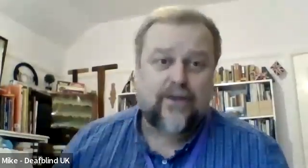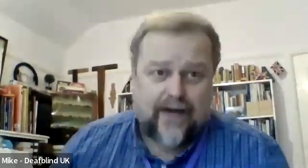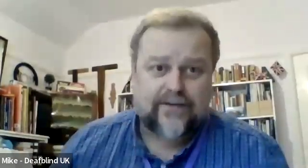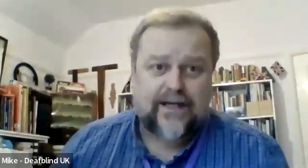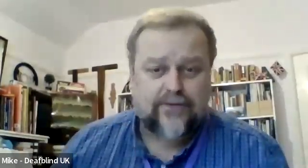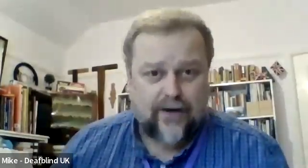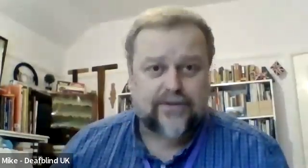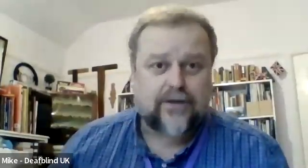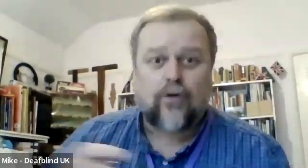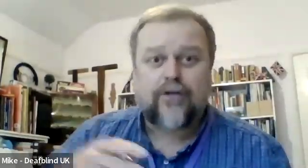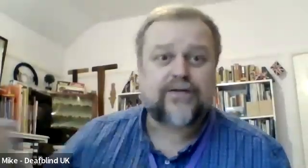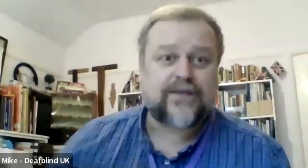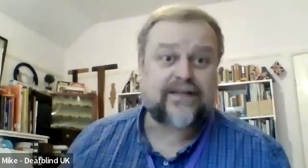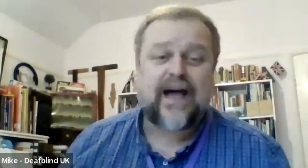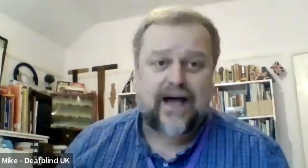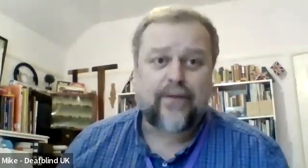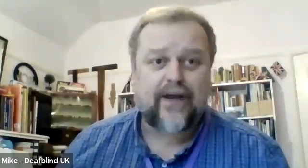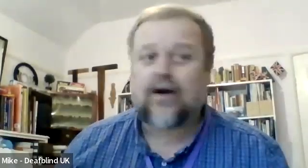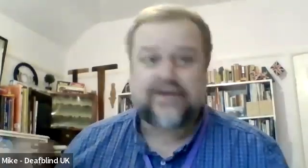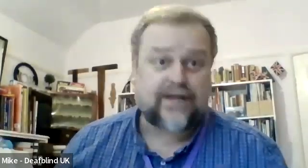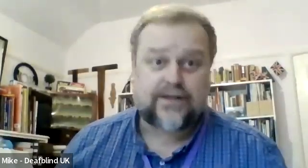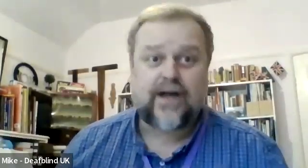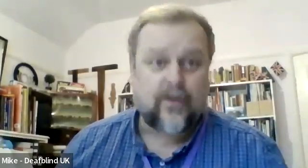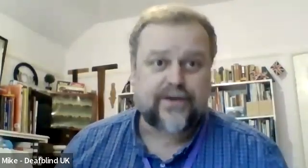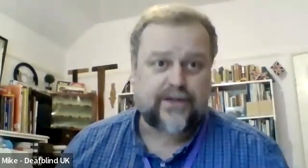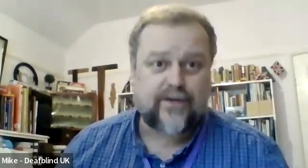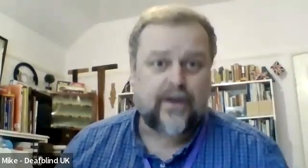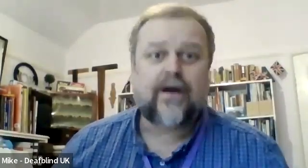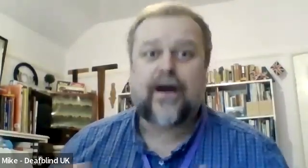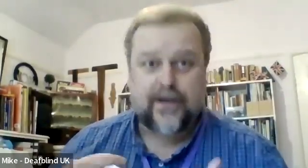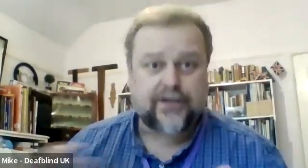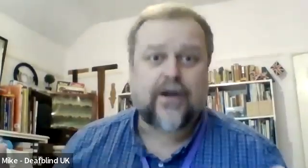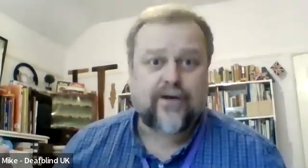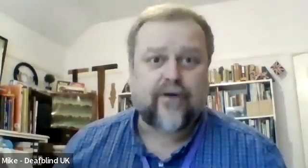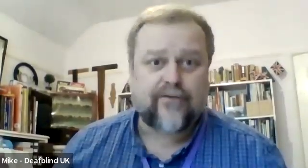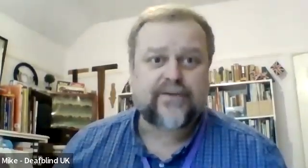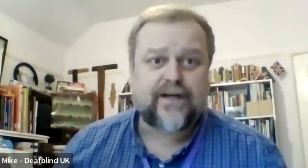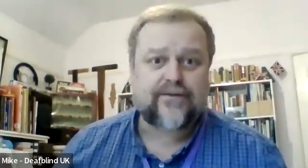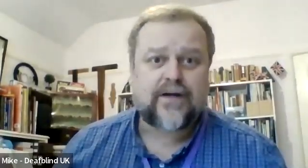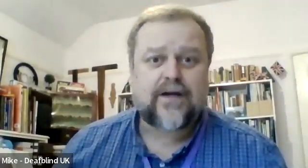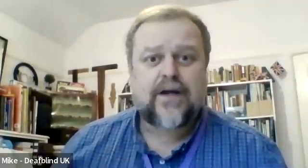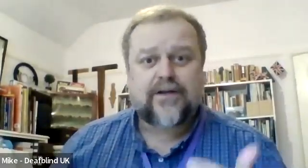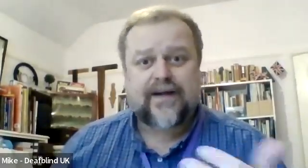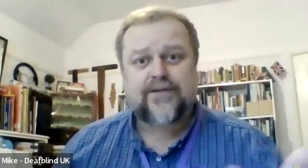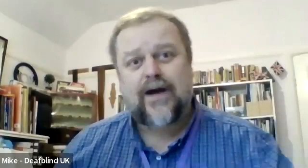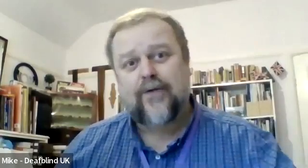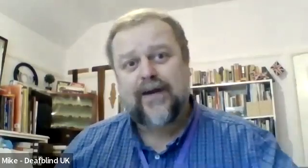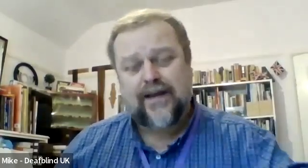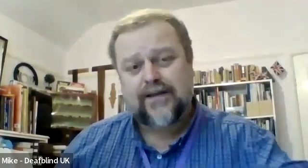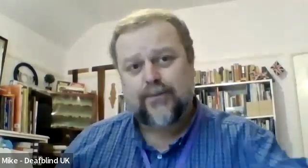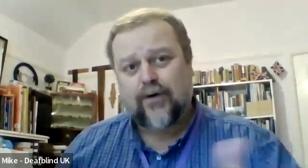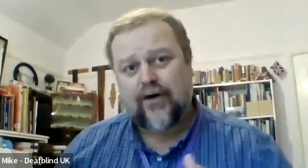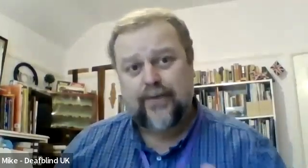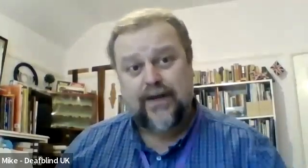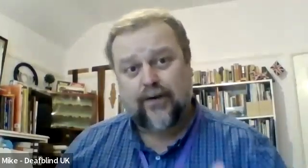as somebody without sensory loss, that all of those things that are happening are potentially open to them and can just go and involve themselves. So that's where we